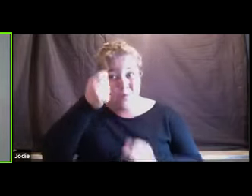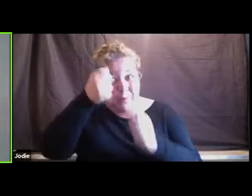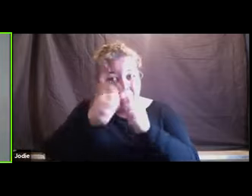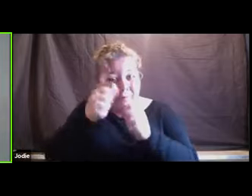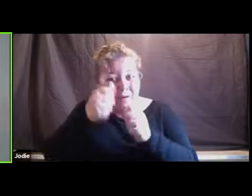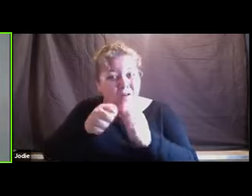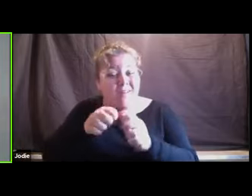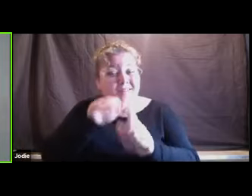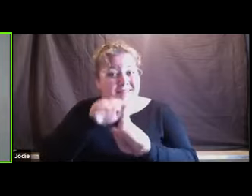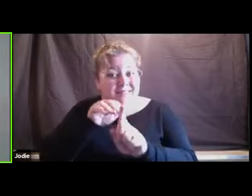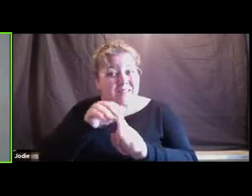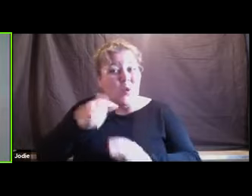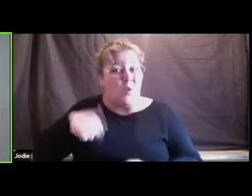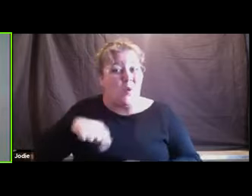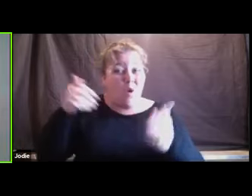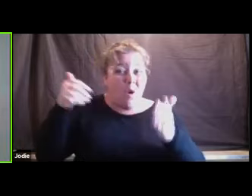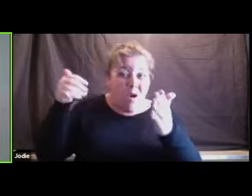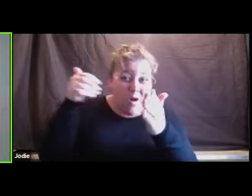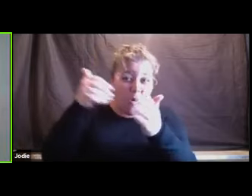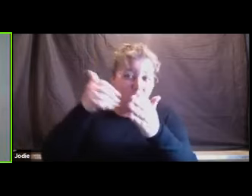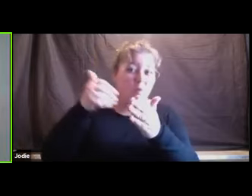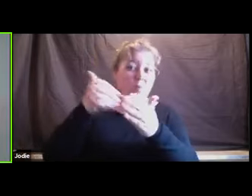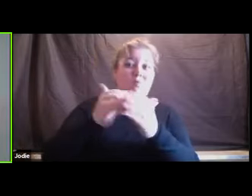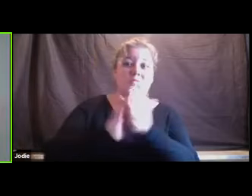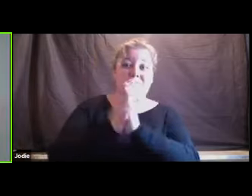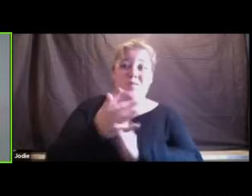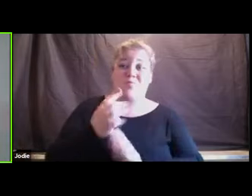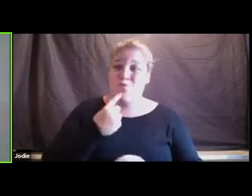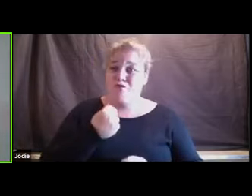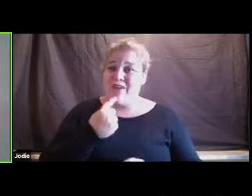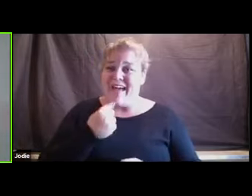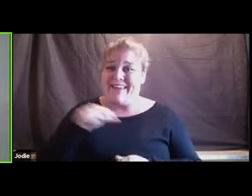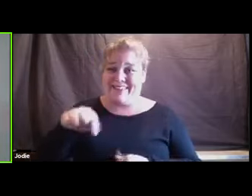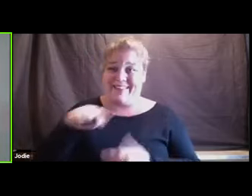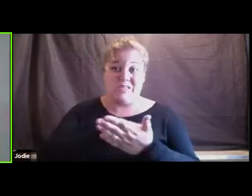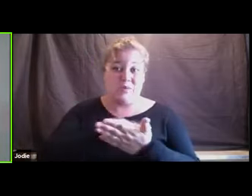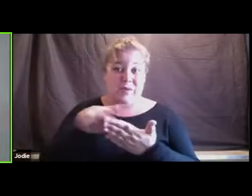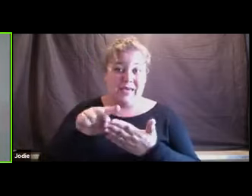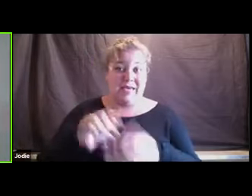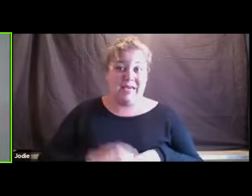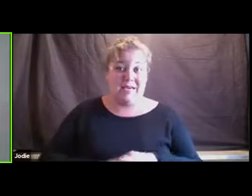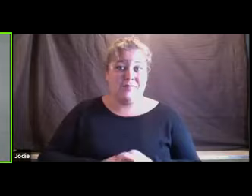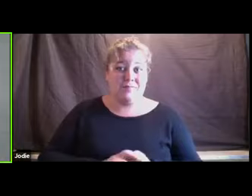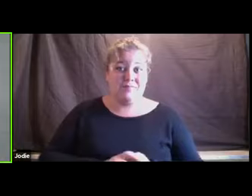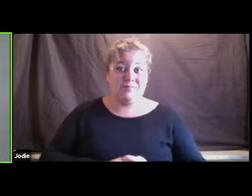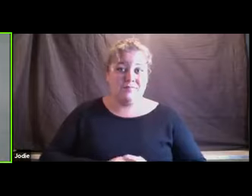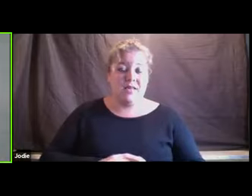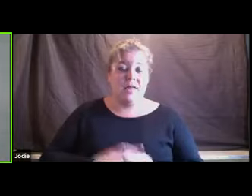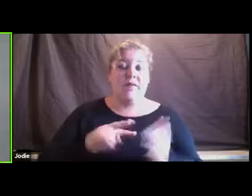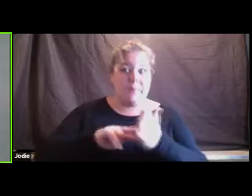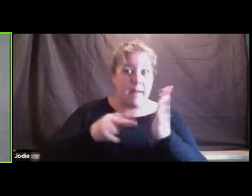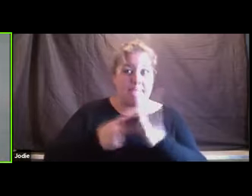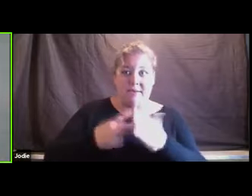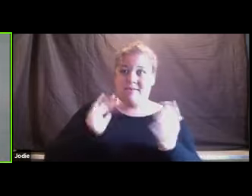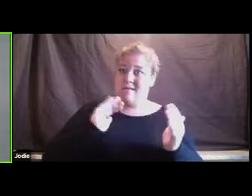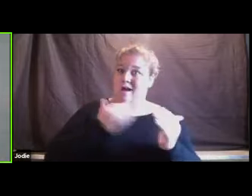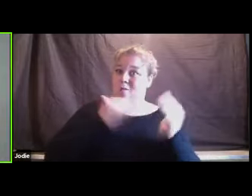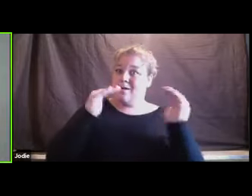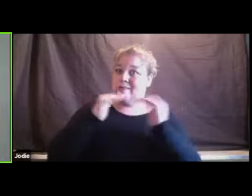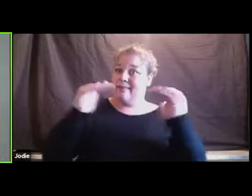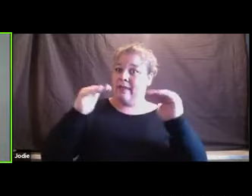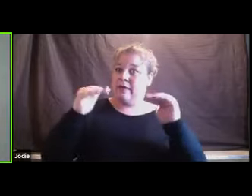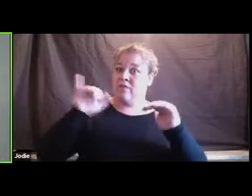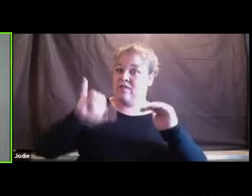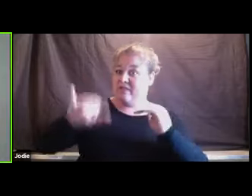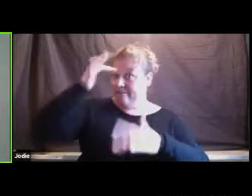red this week. And that tells us something about the level of virus in our community, and